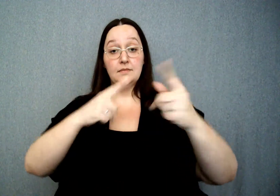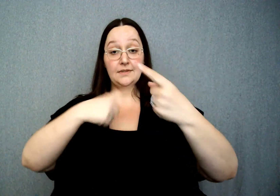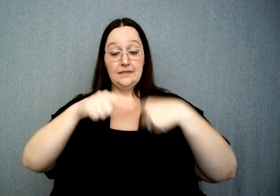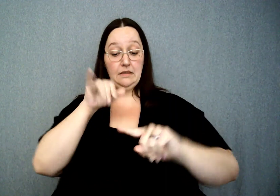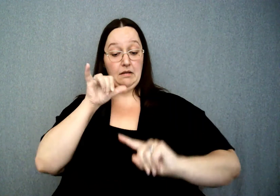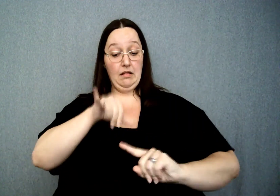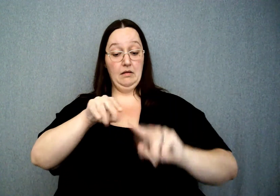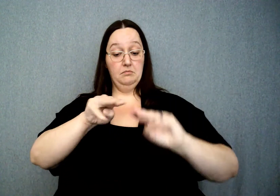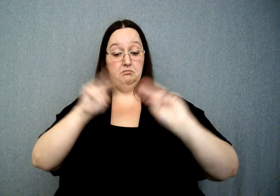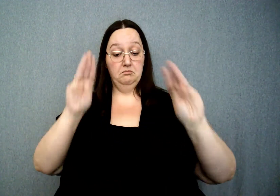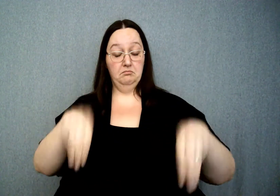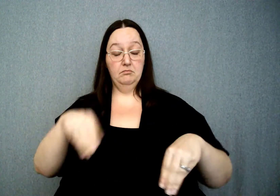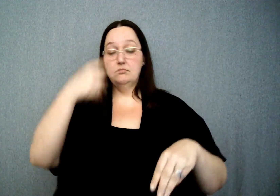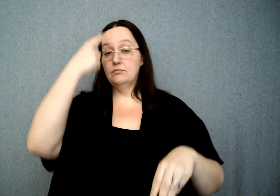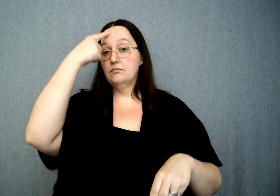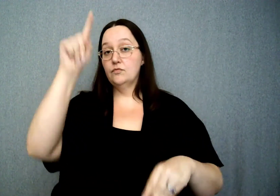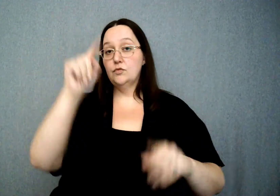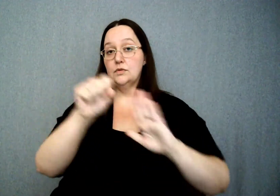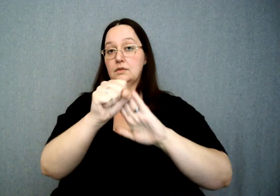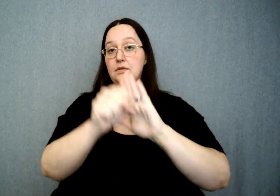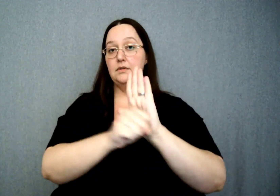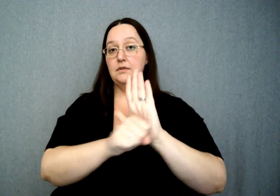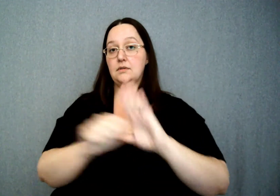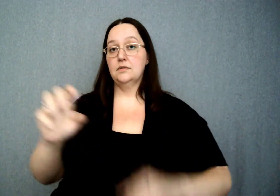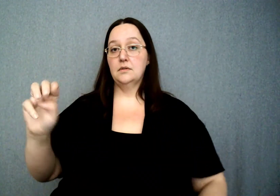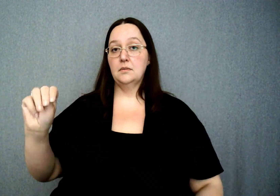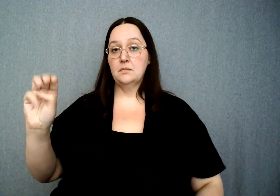Some people will use that sign for the state Montana.